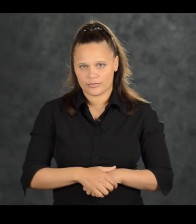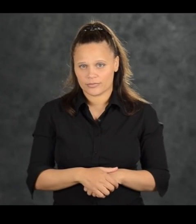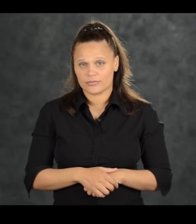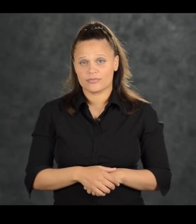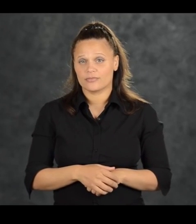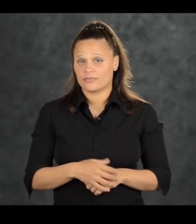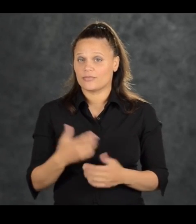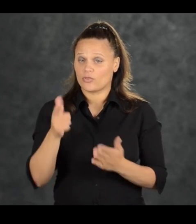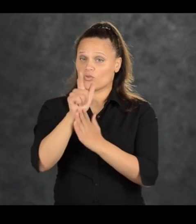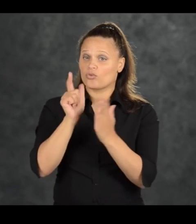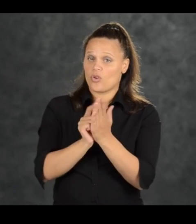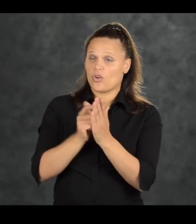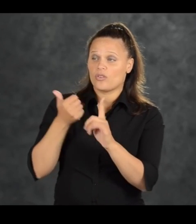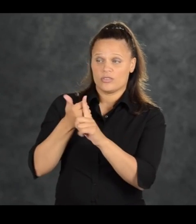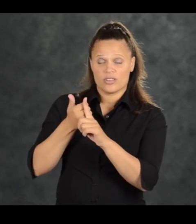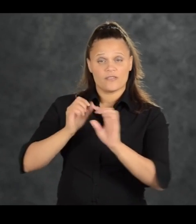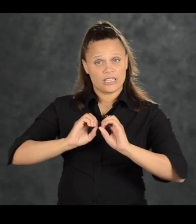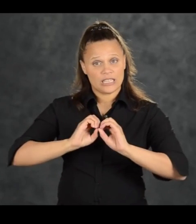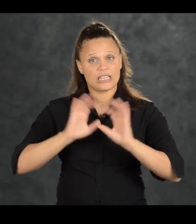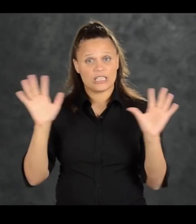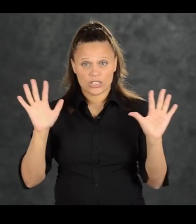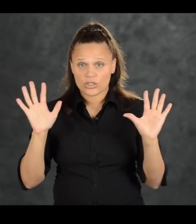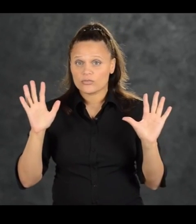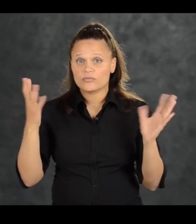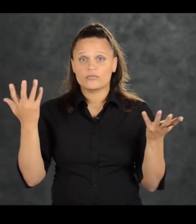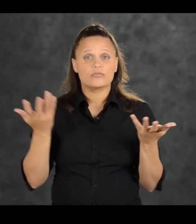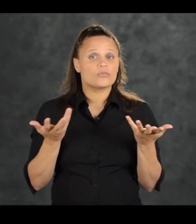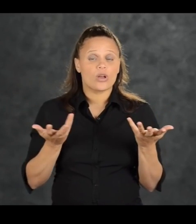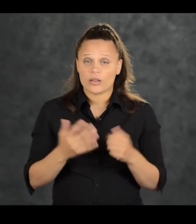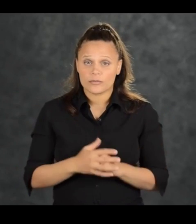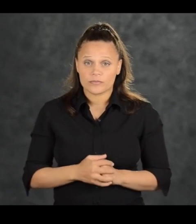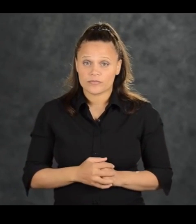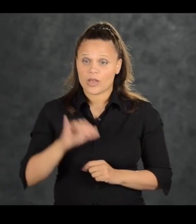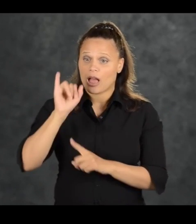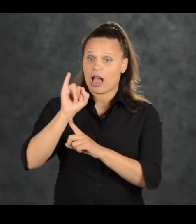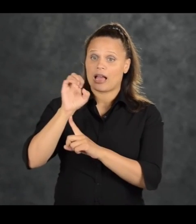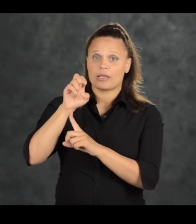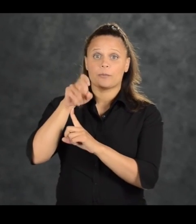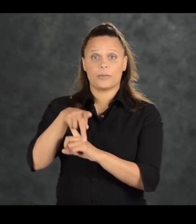So the law doesn't mandate that an IEP is perfect for every student.